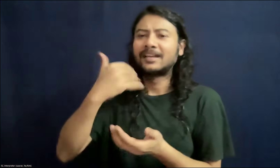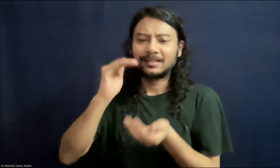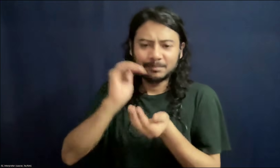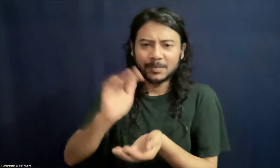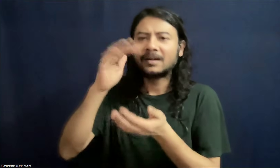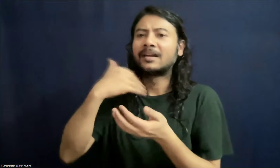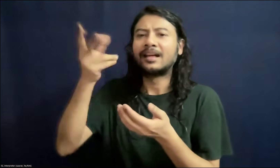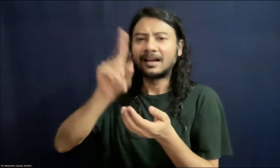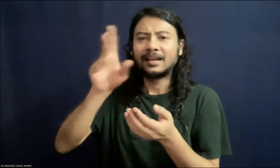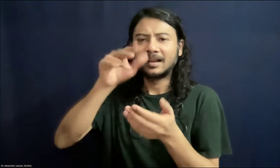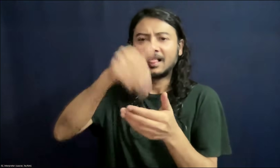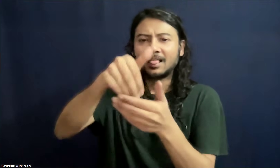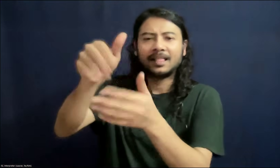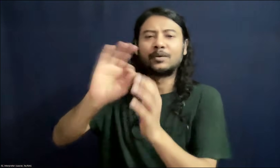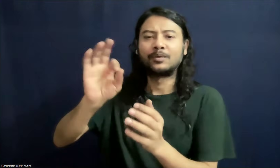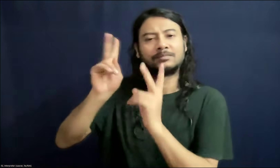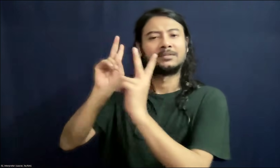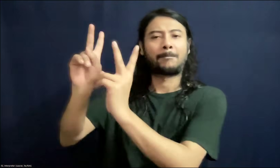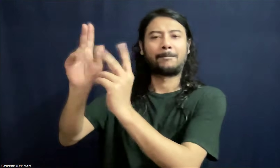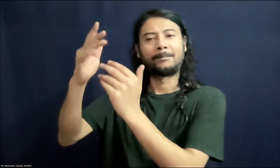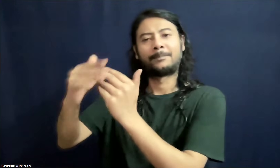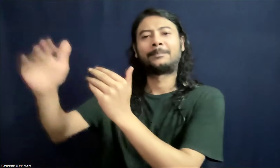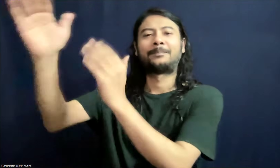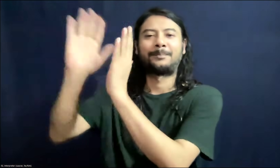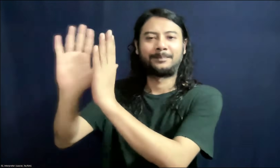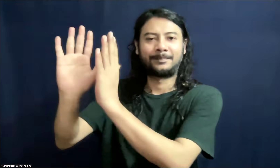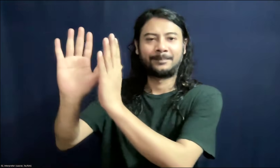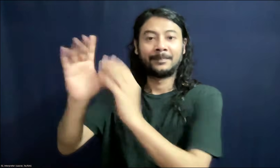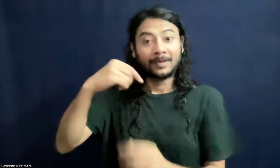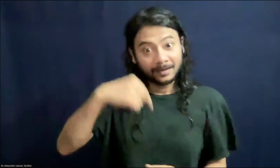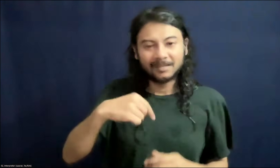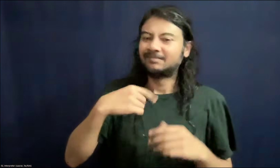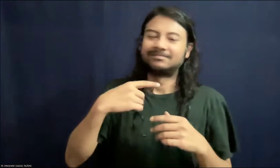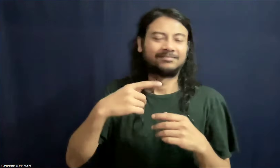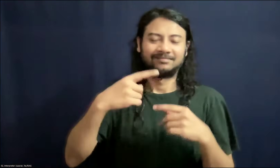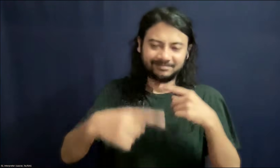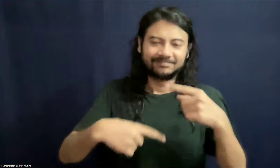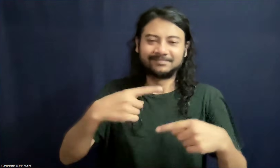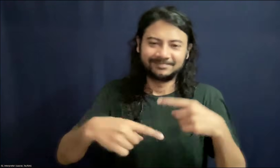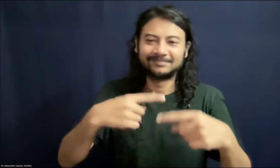verse number 16. Now let's move on to verse number 17.